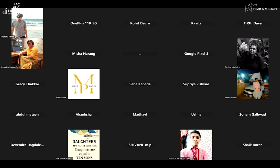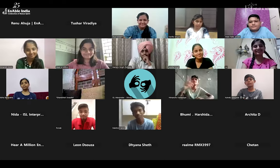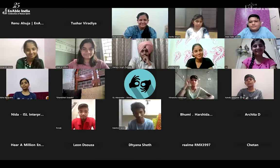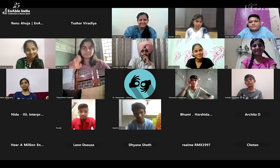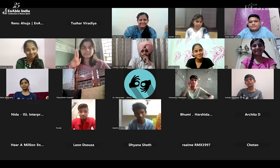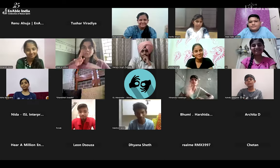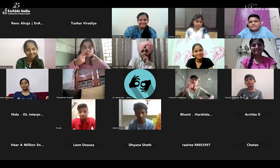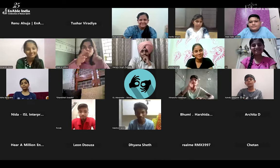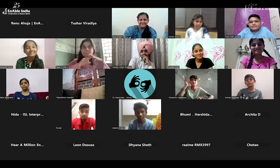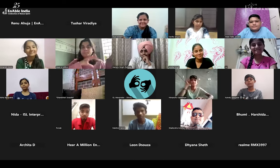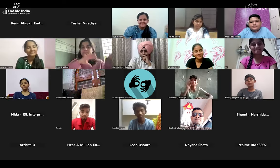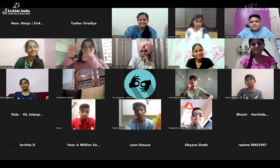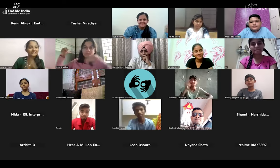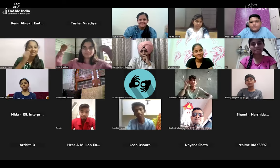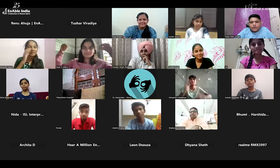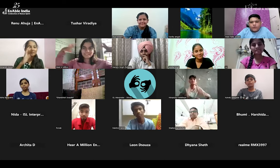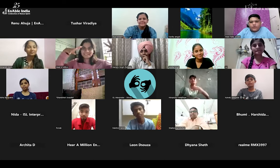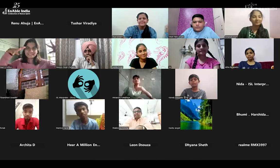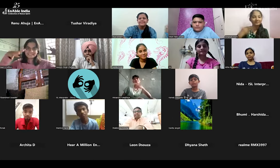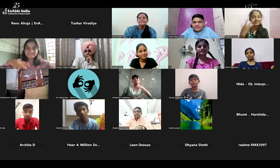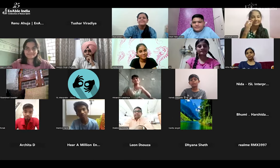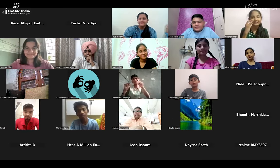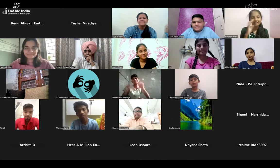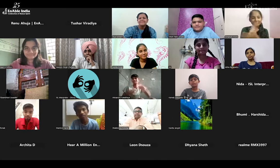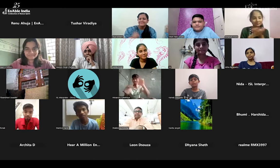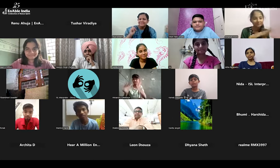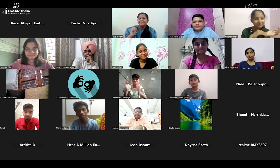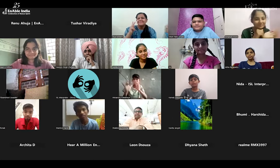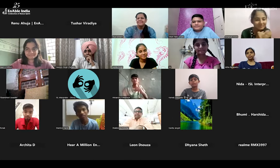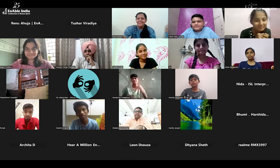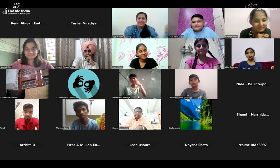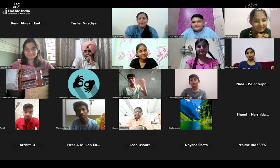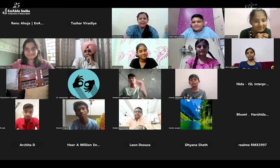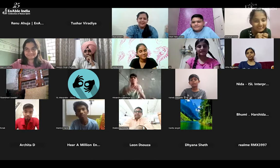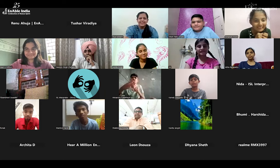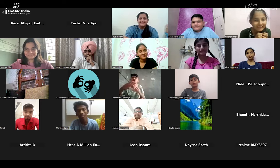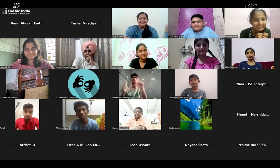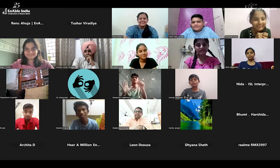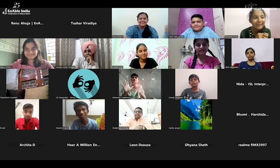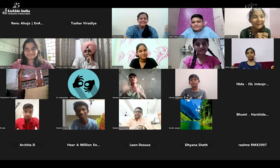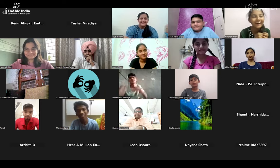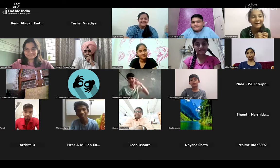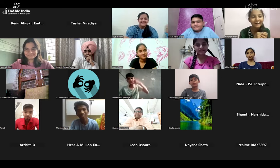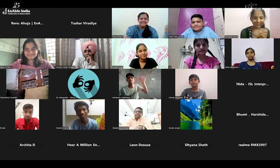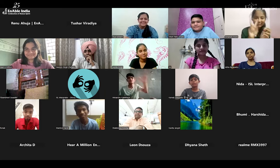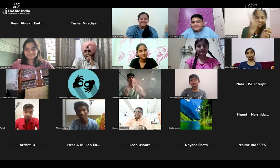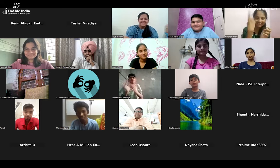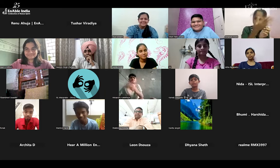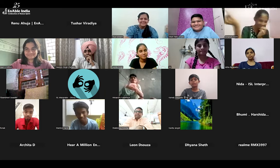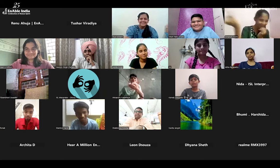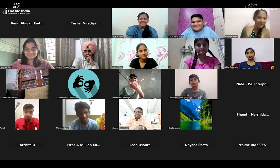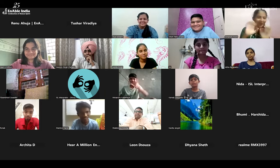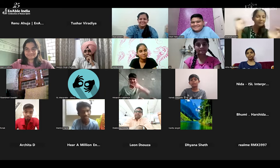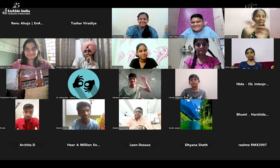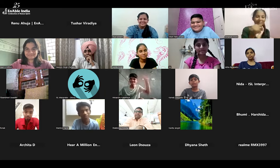that be and why? For example, I am Renu, so I forget that I'm Renu for a while and I choose